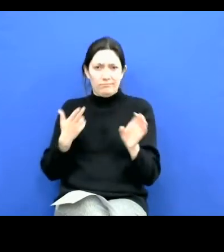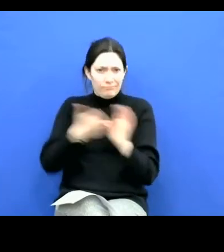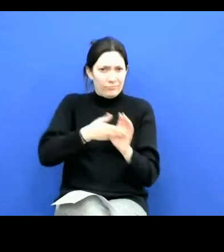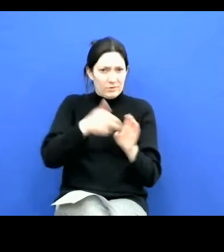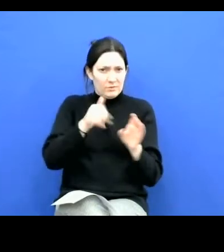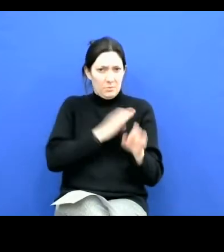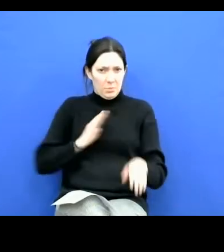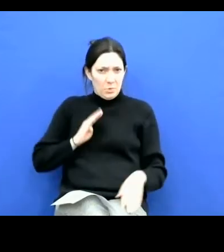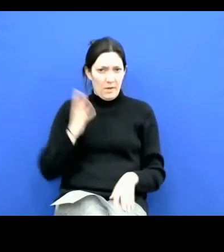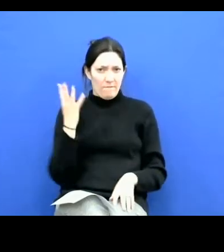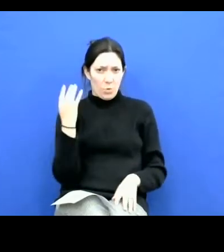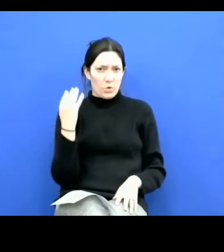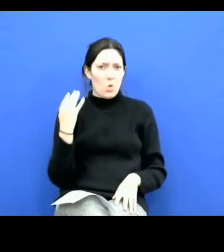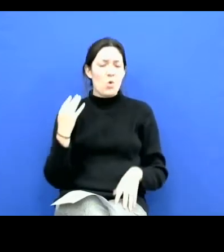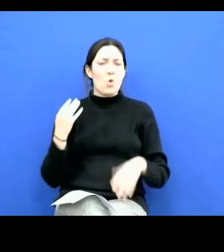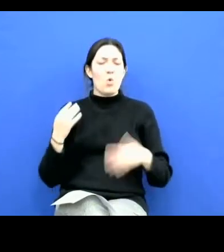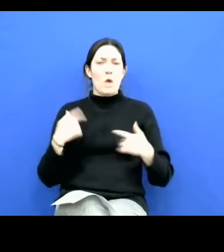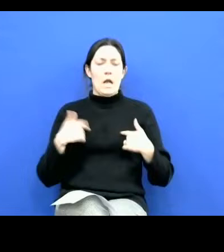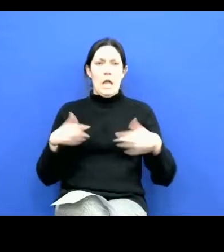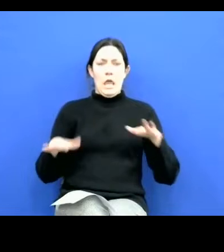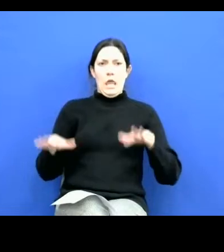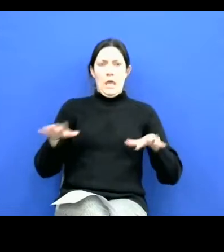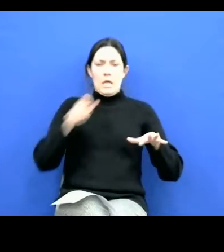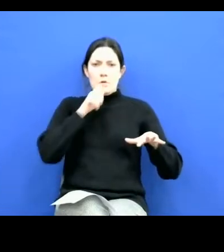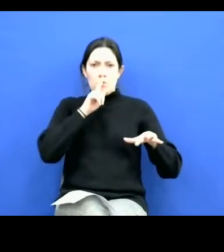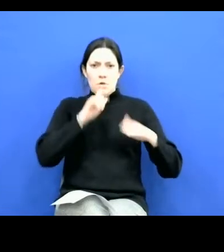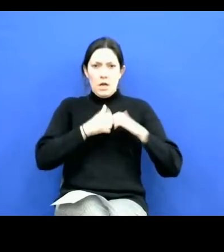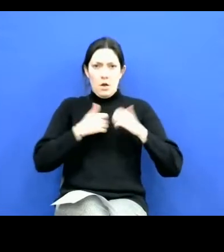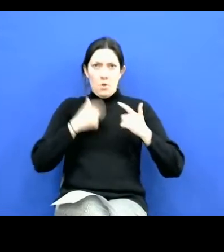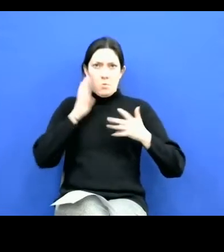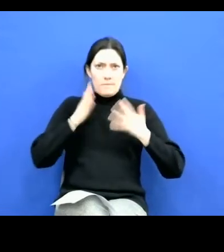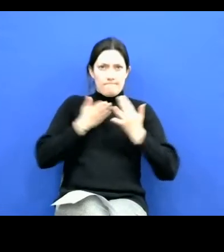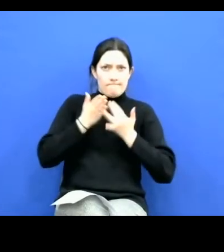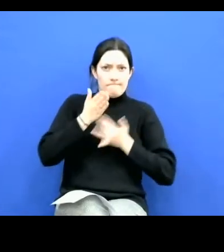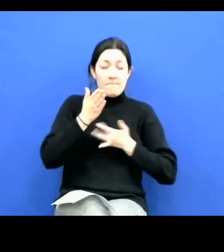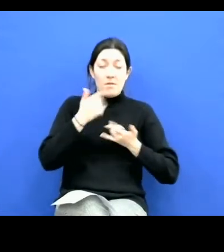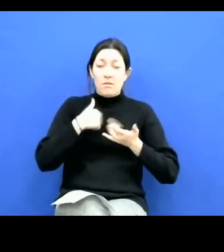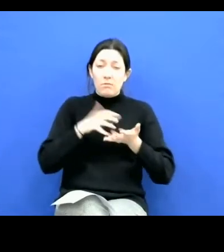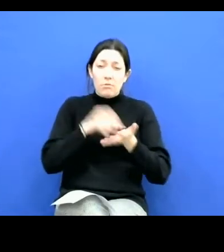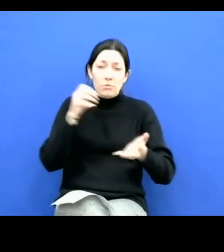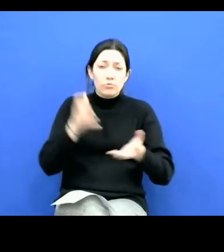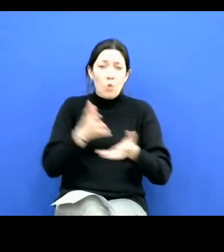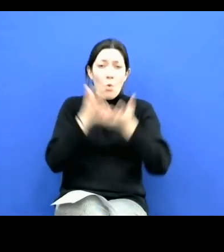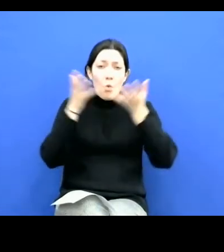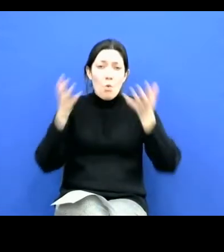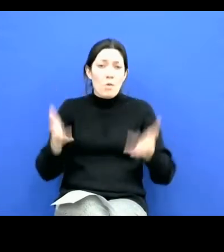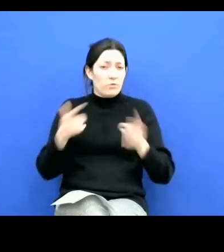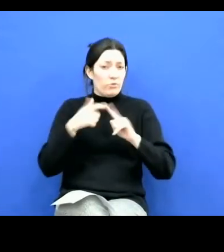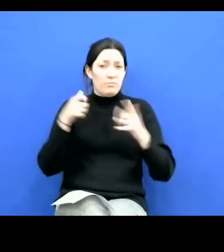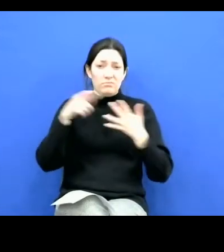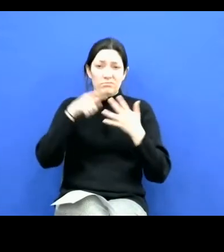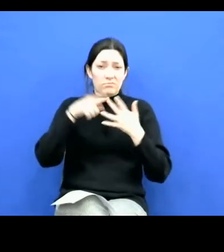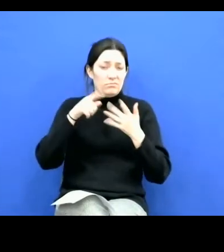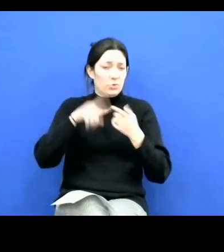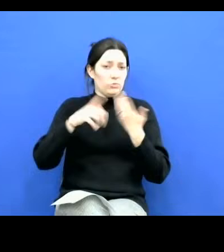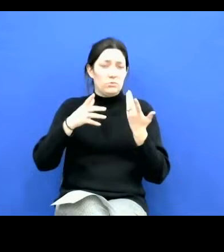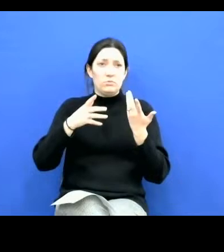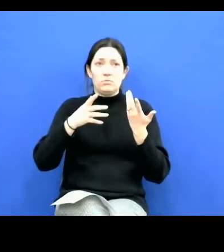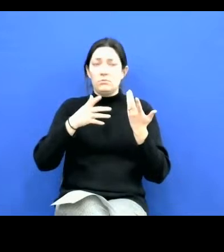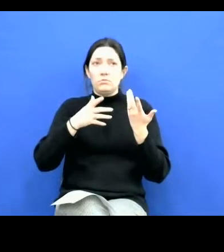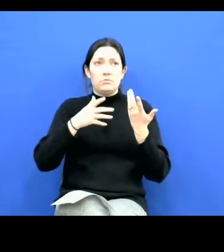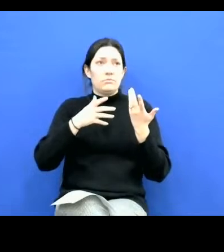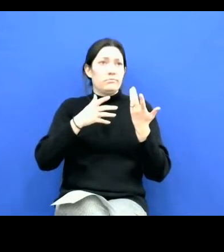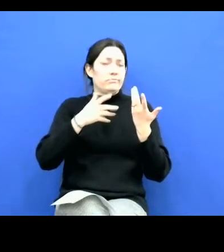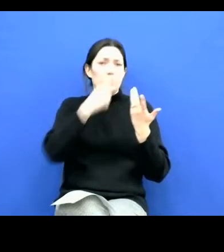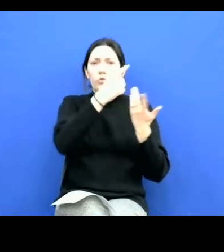years ago and I wasn't really sure how it would be received. And I have learned so much from you. You go above and beyond to learn and you go above and beyond